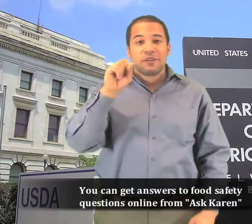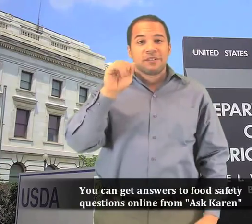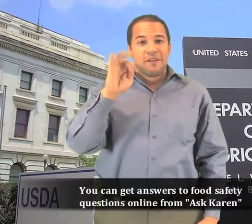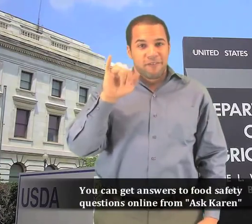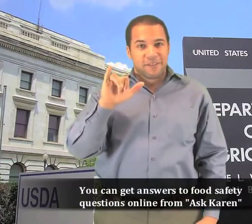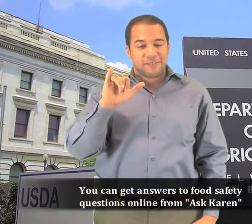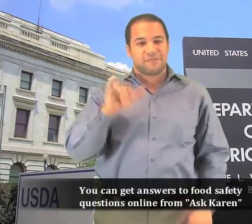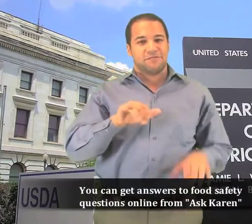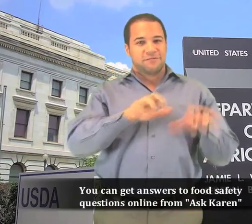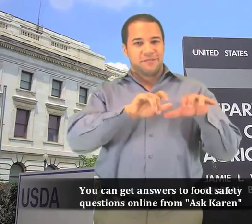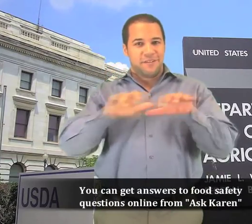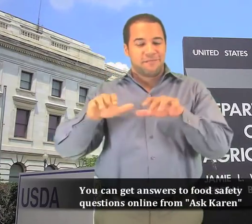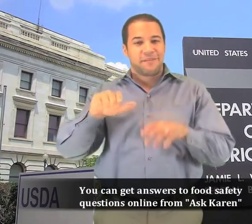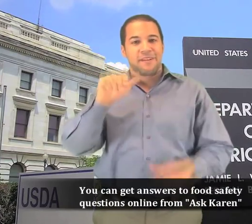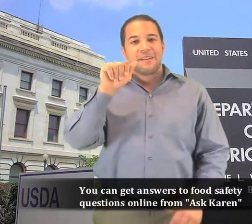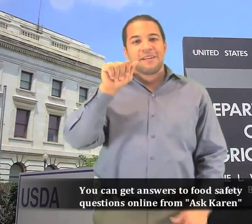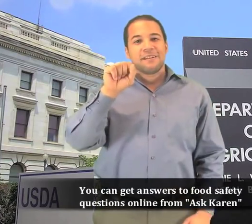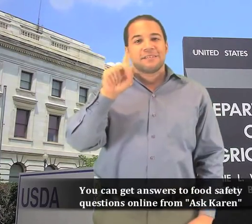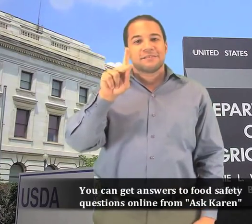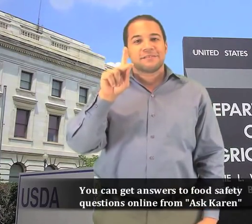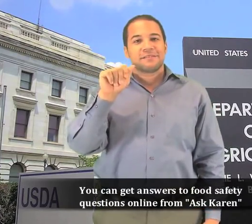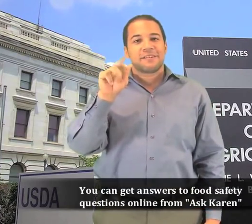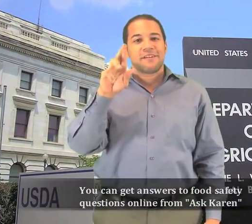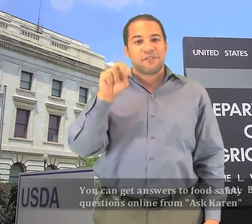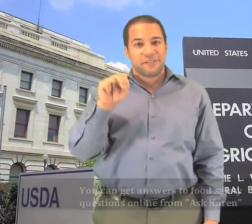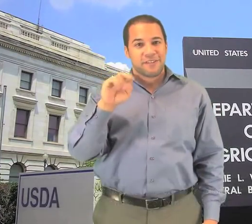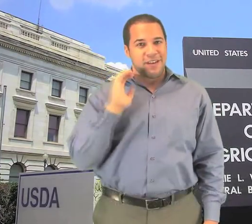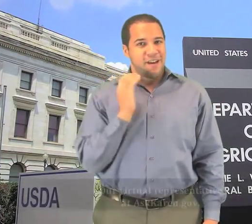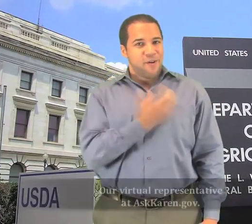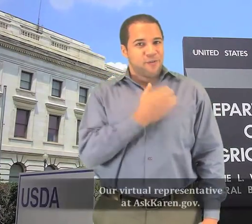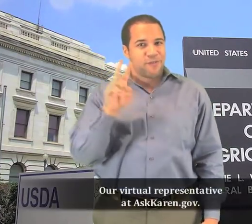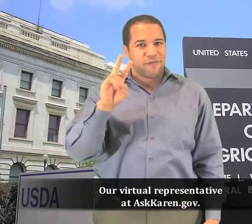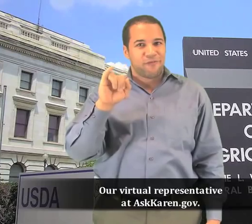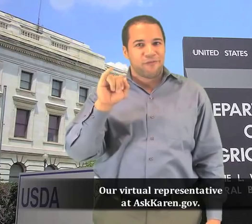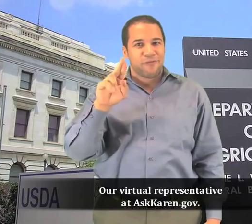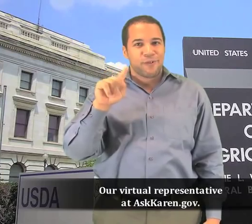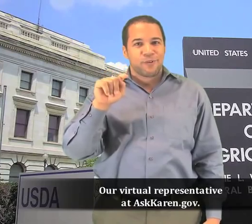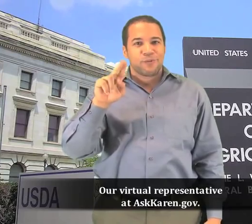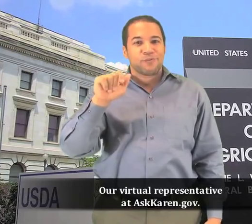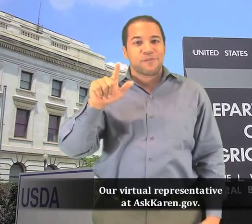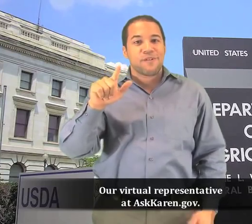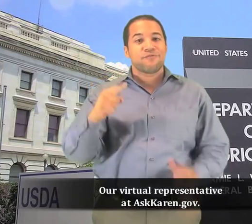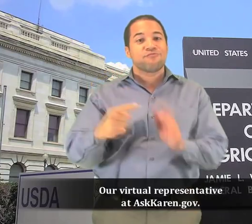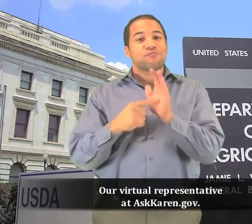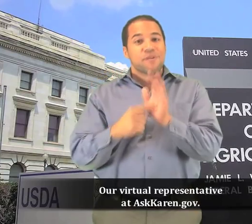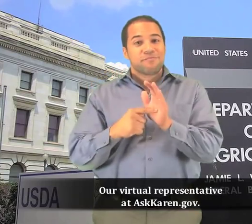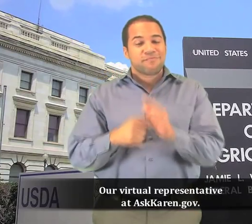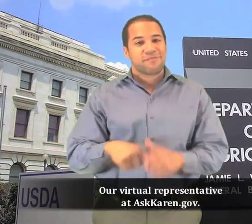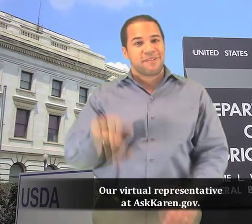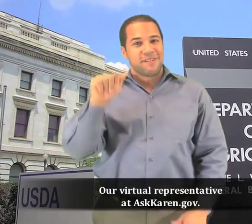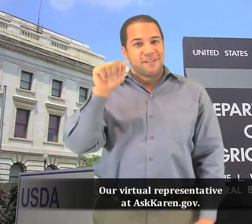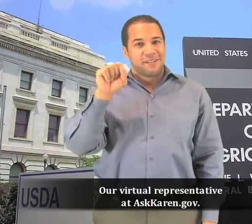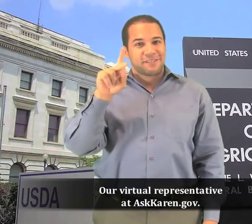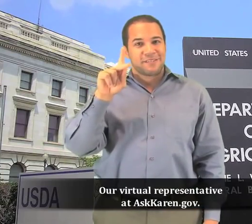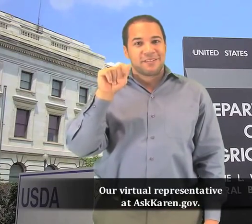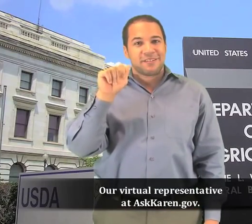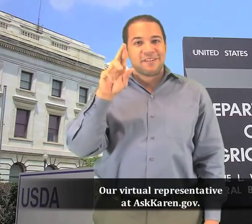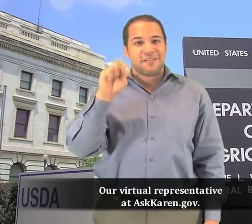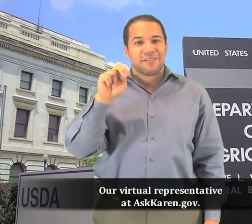questions online from our virtual representative, Ask Karen, at askkaren.gov. Live